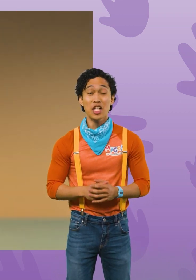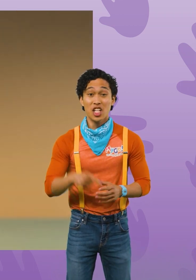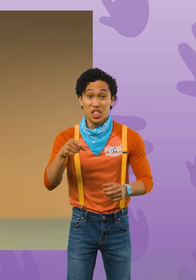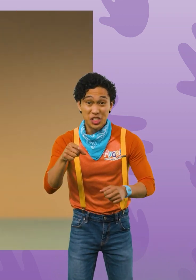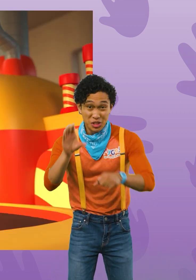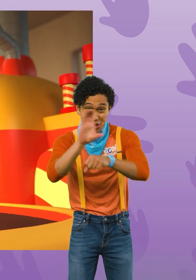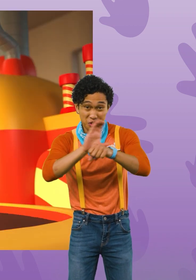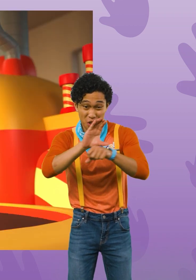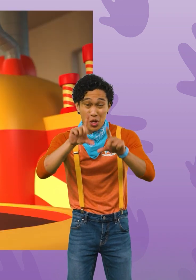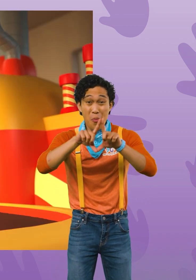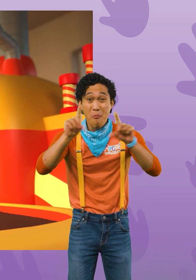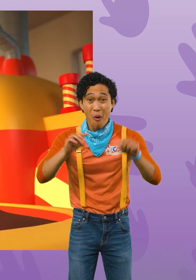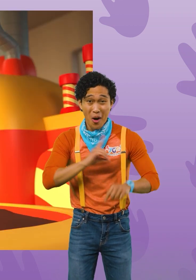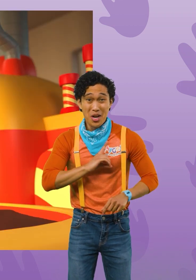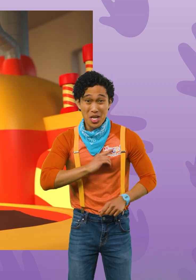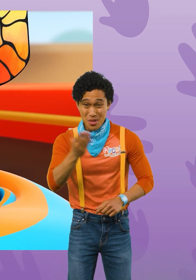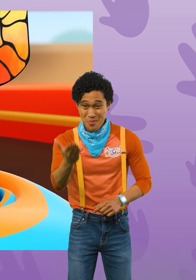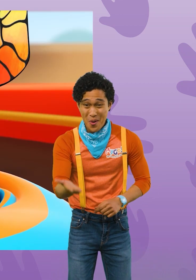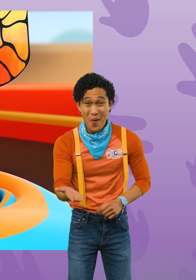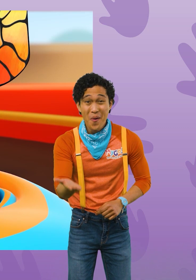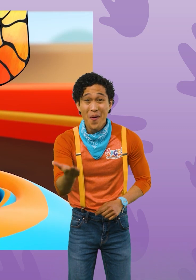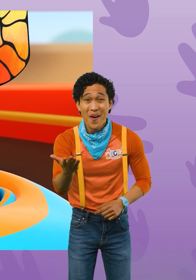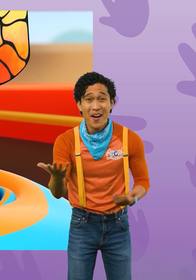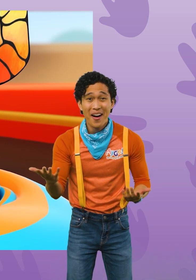It's chocolate bar D.Bo.